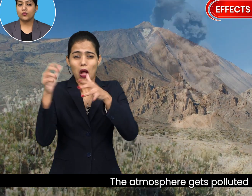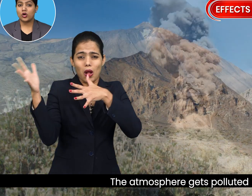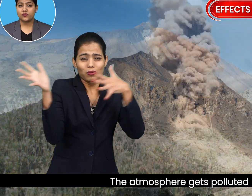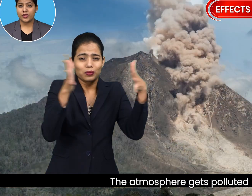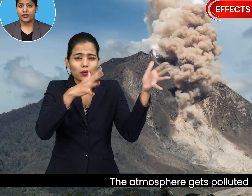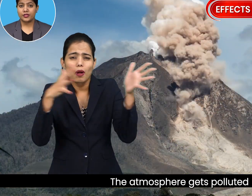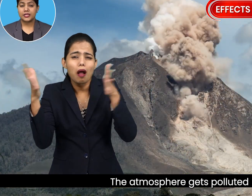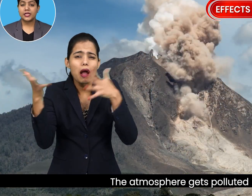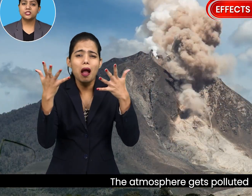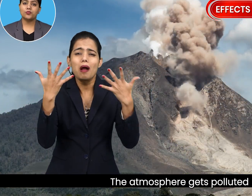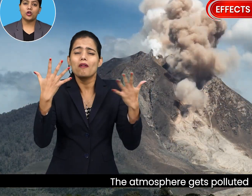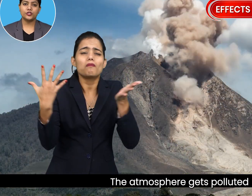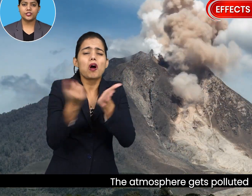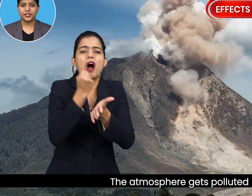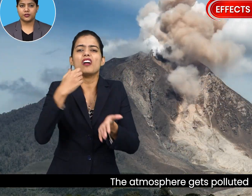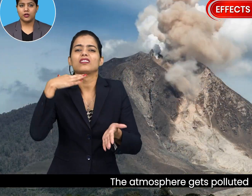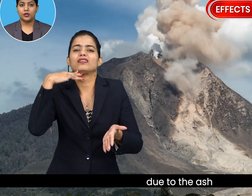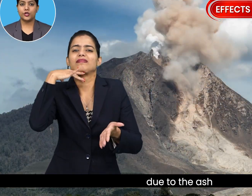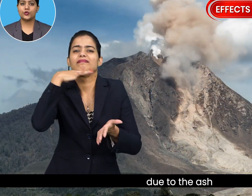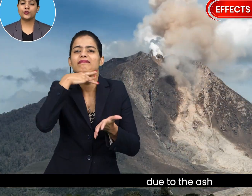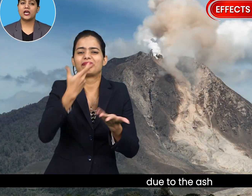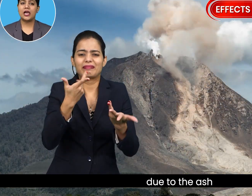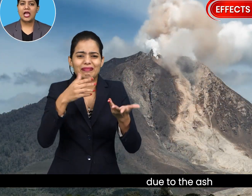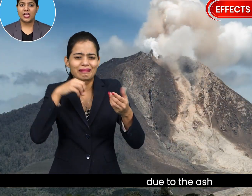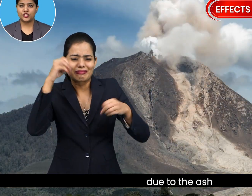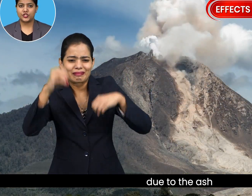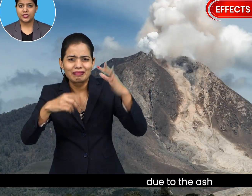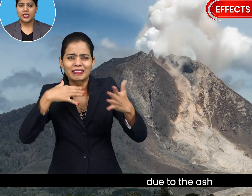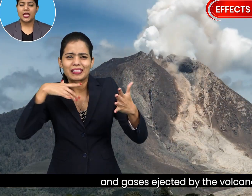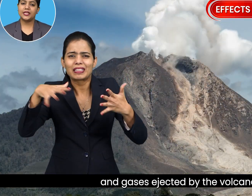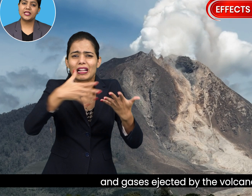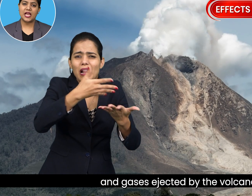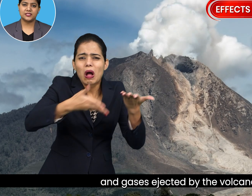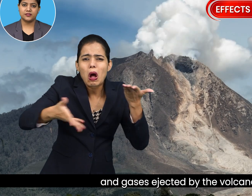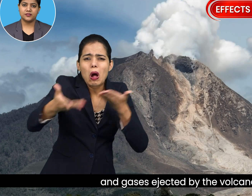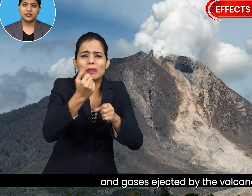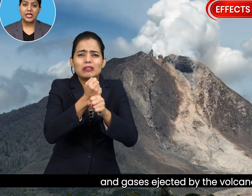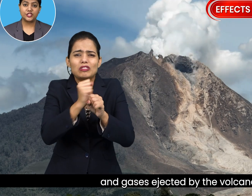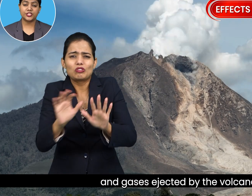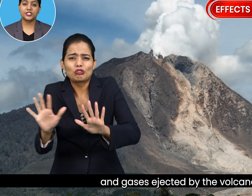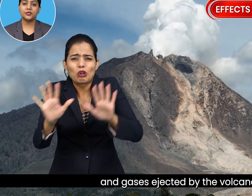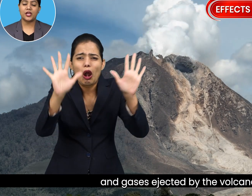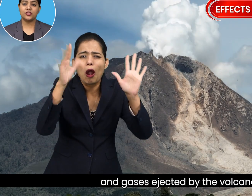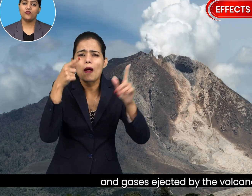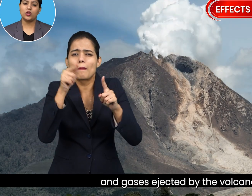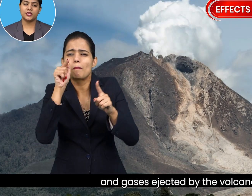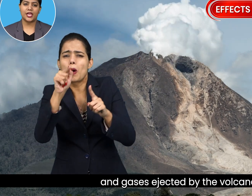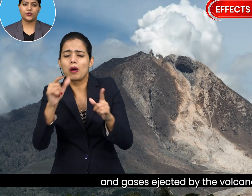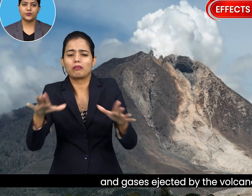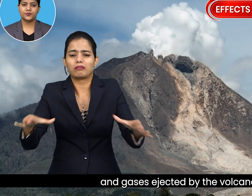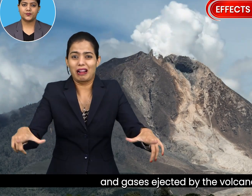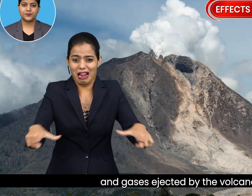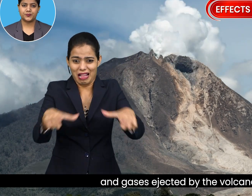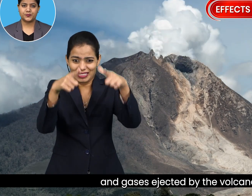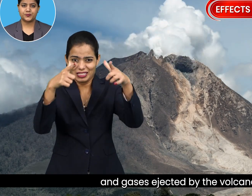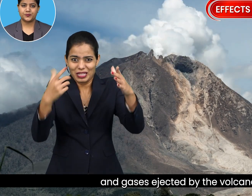The atmosphere gets polluted due to the ash and gases ejected by the